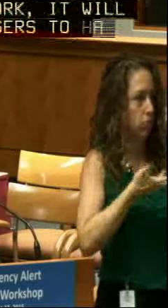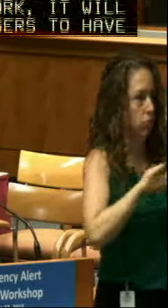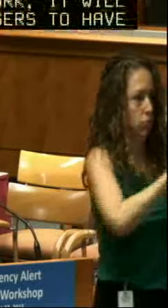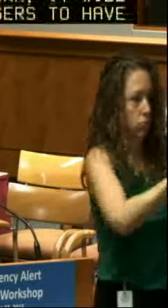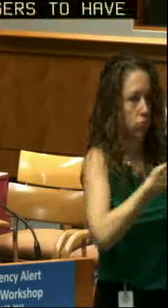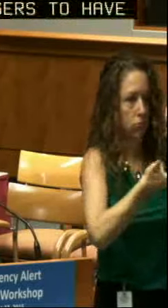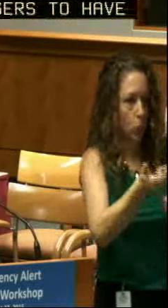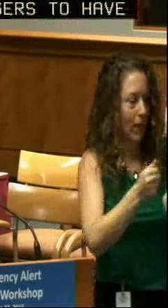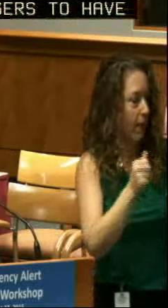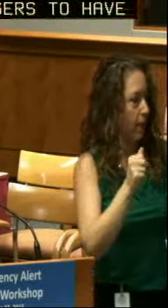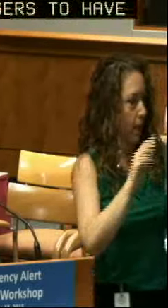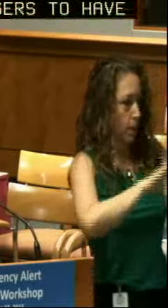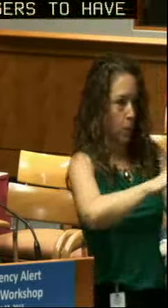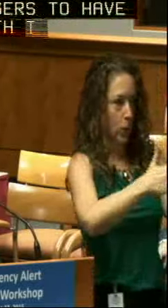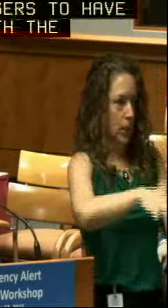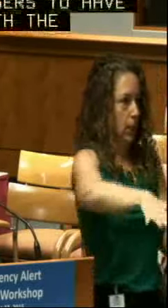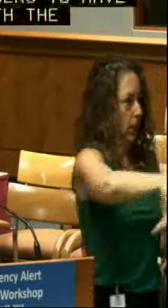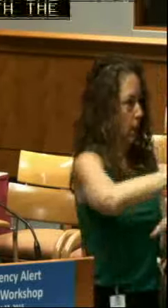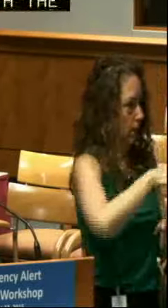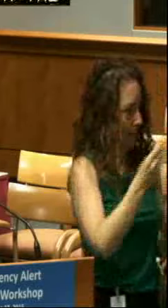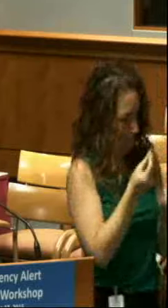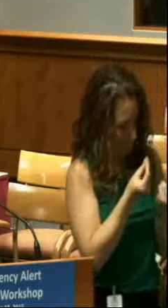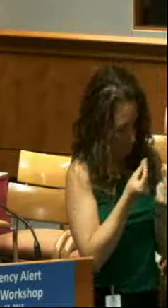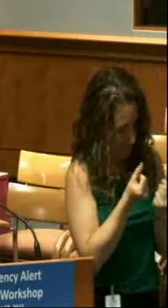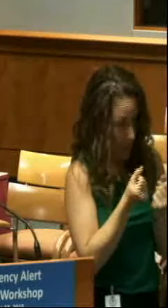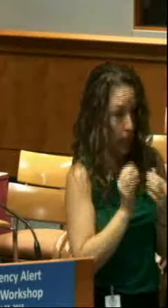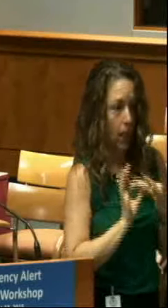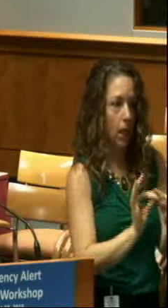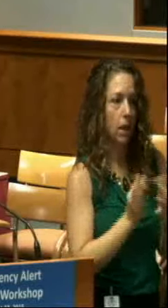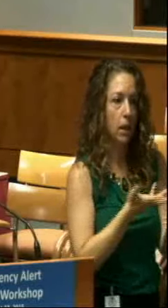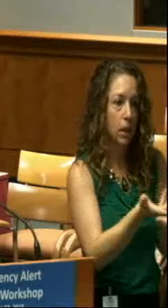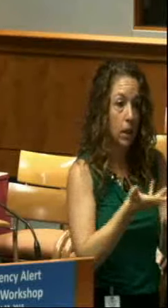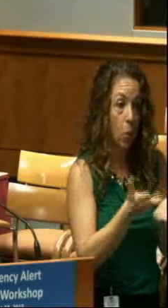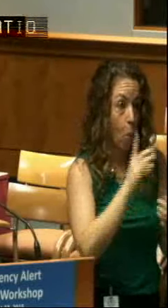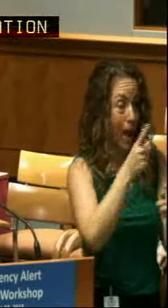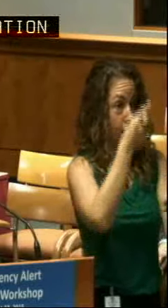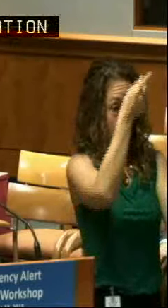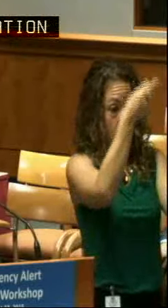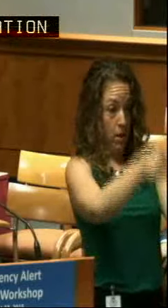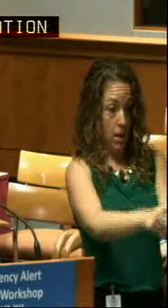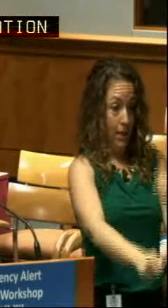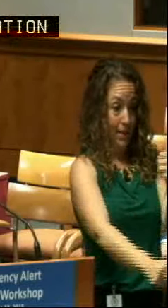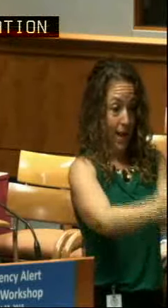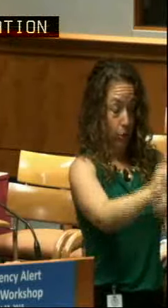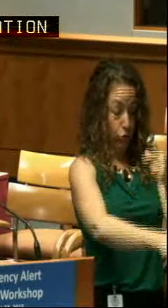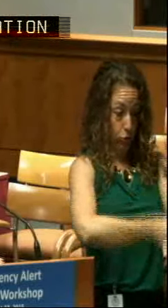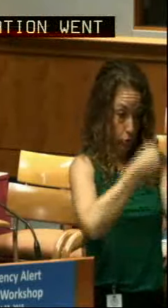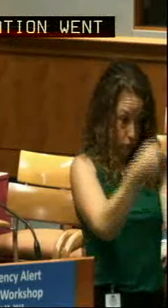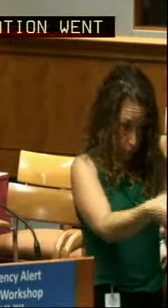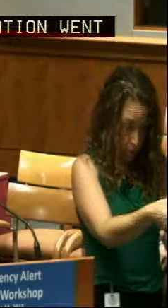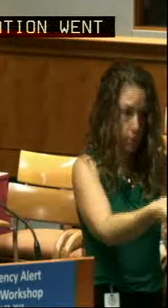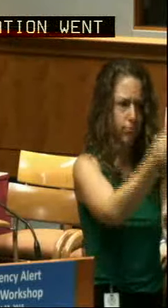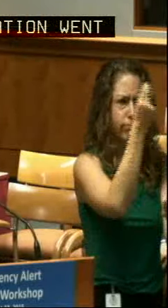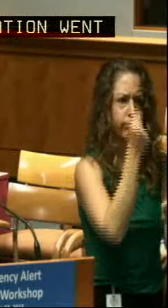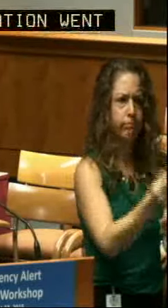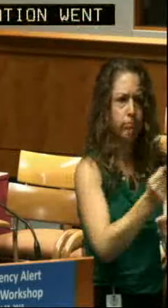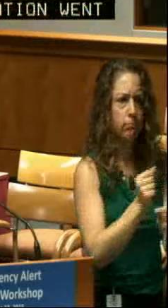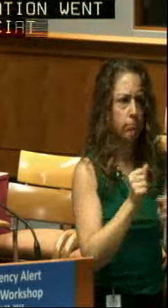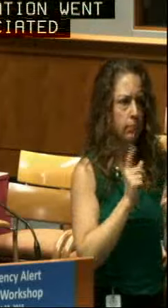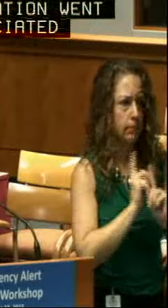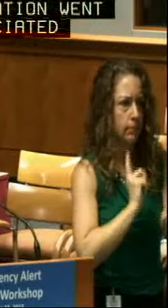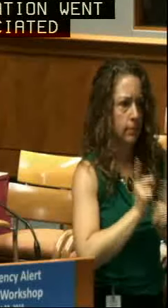an immediate conversation when the danger is appreciated, that provides the emergency manager with the situational awareness